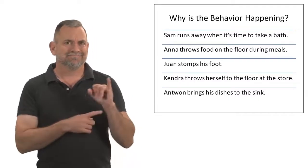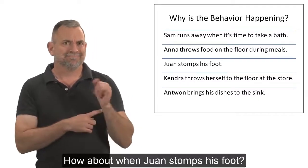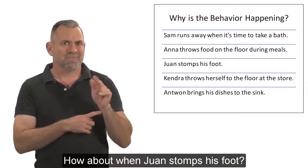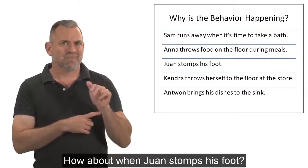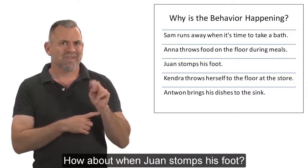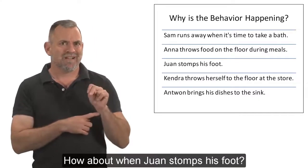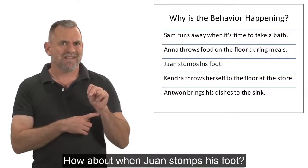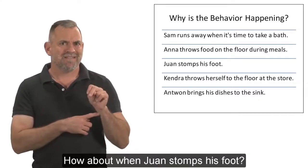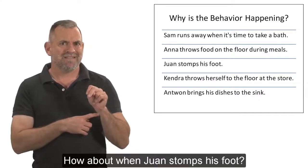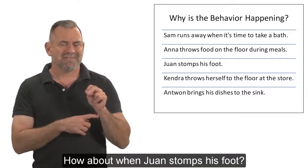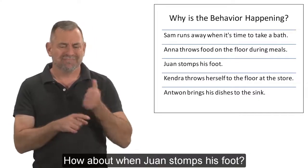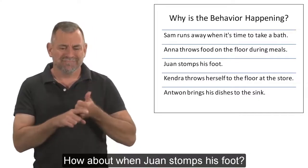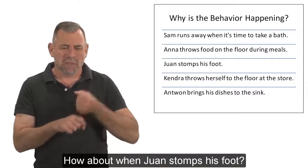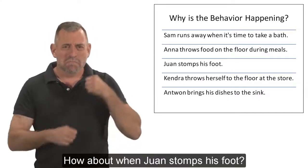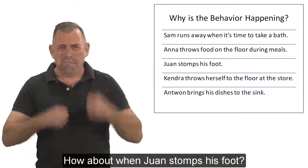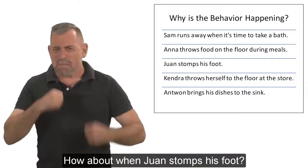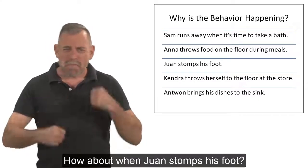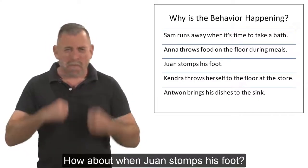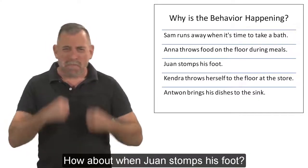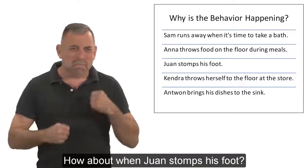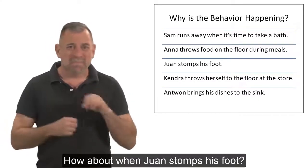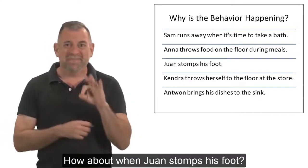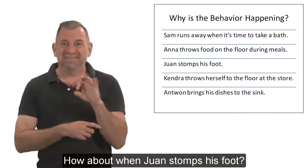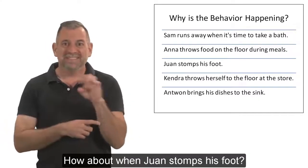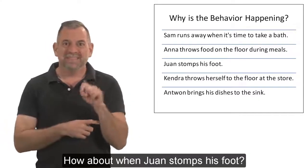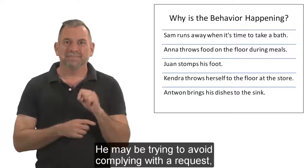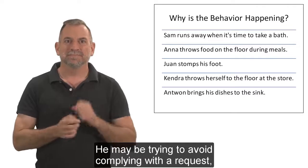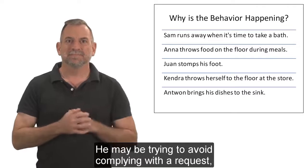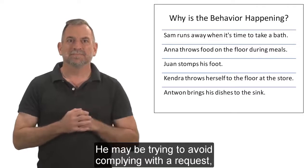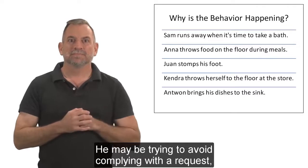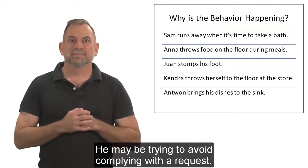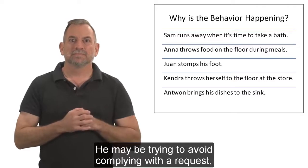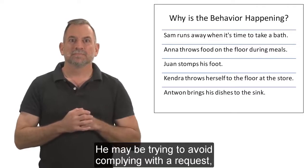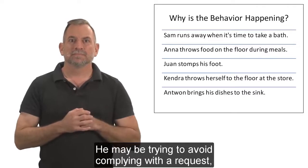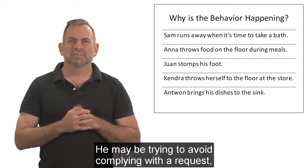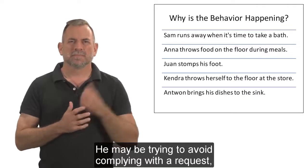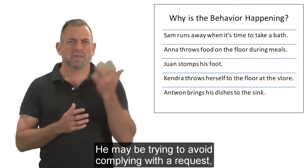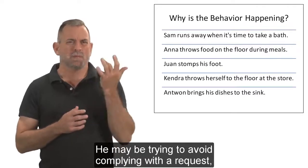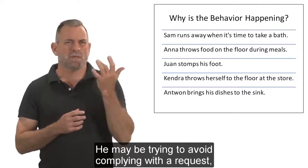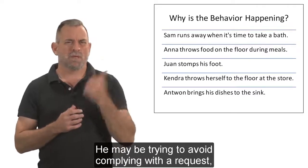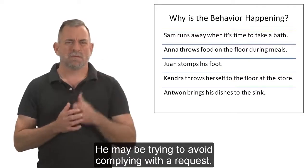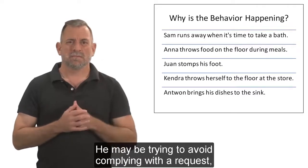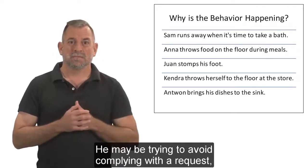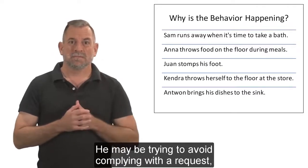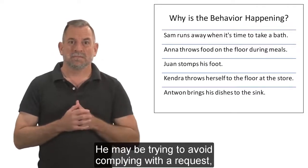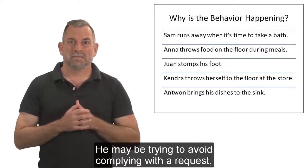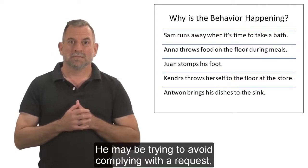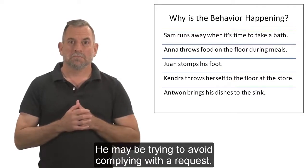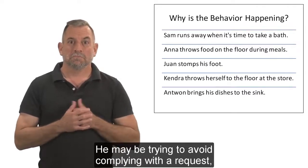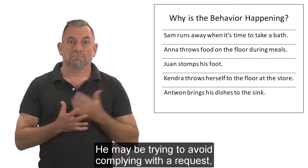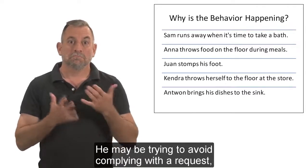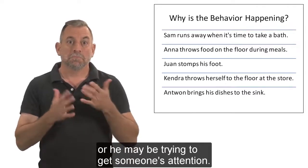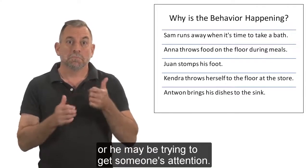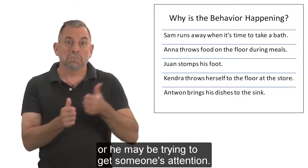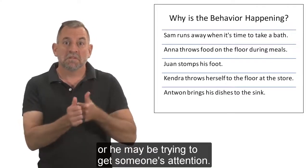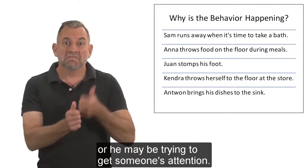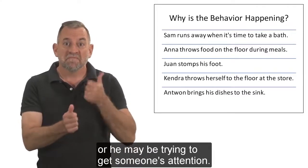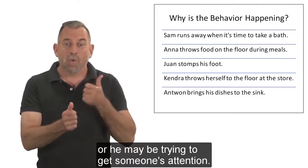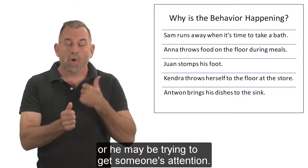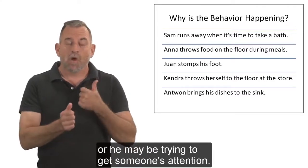How about when Juan stomps his foot? He may be trying to avoid complying with a request, or he may be